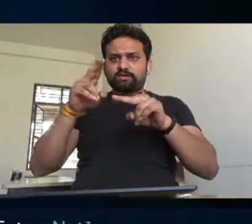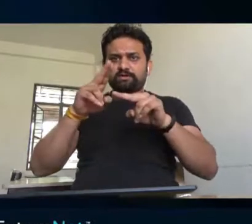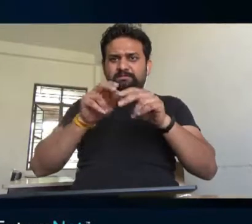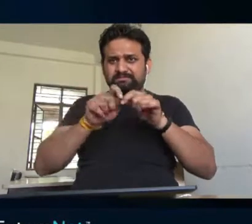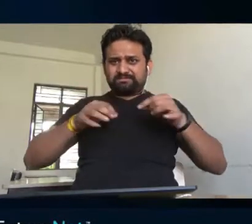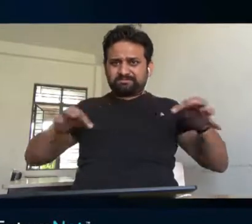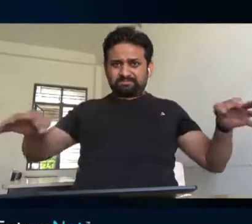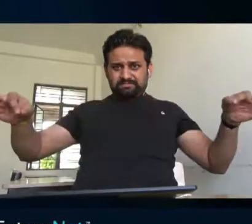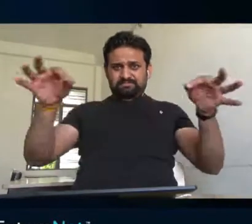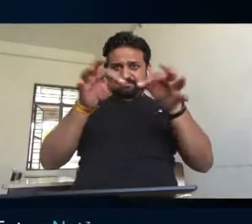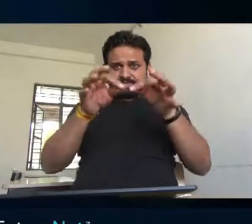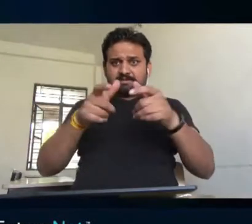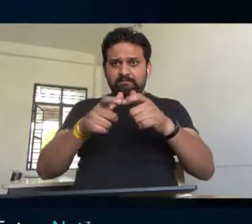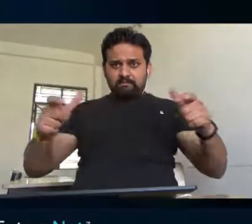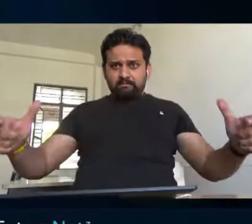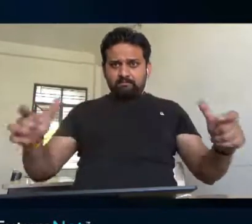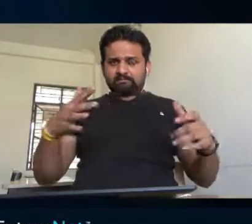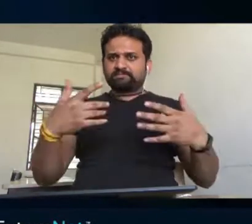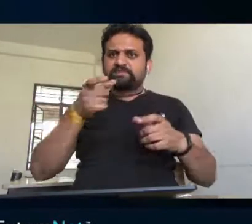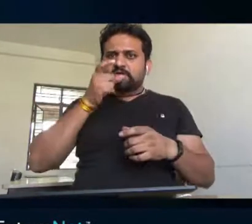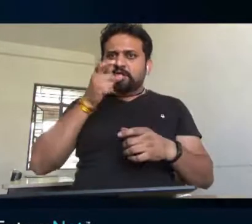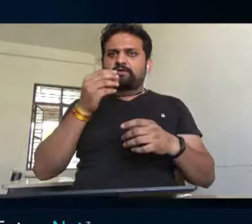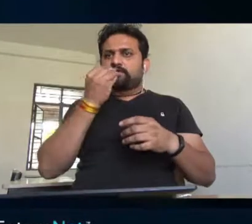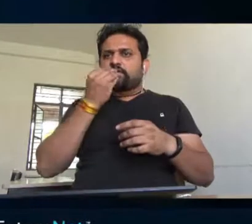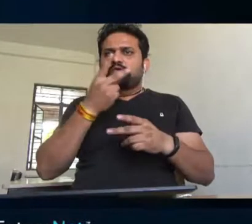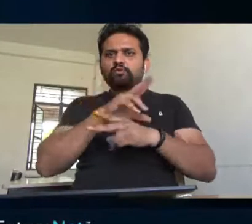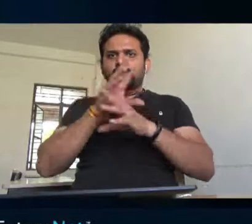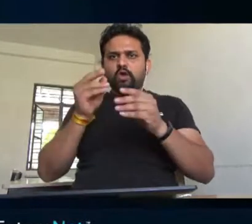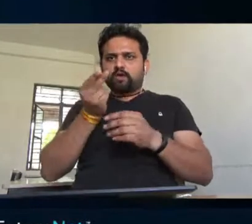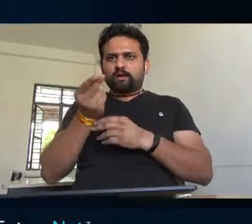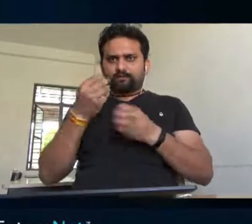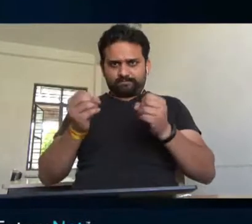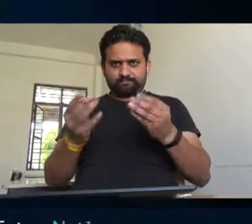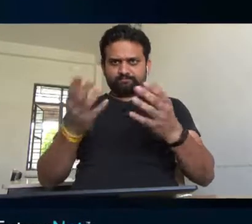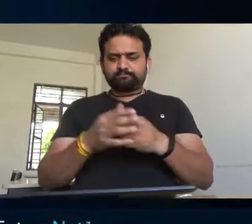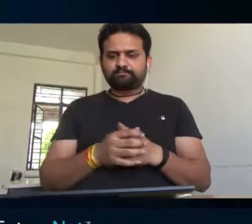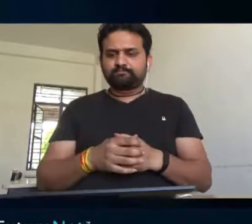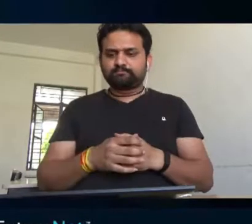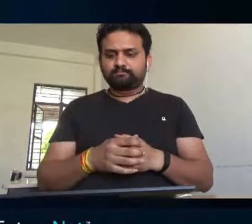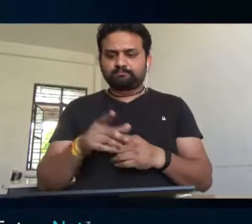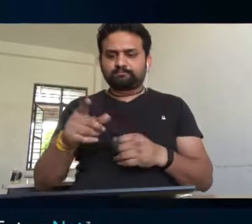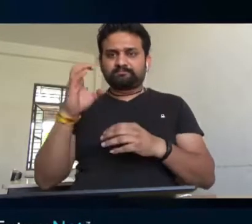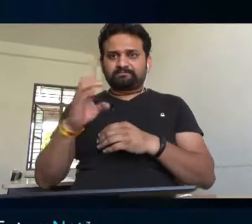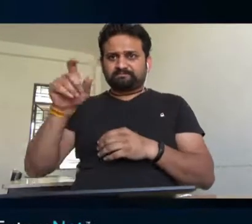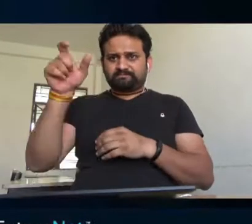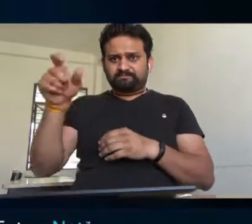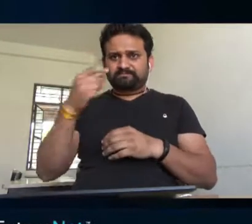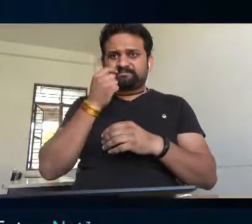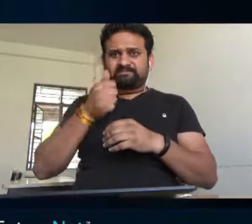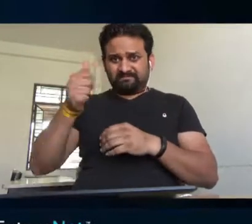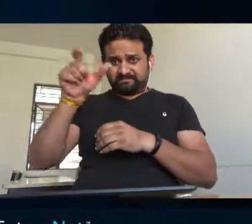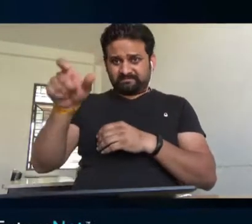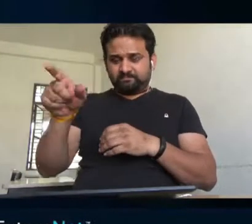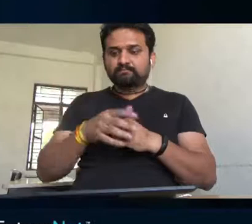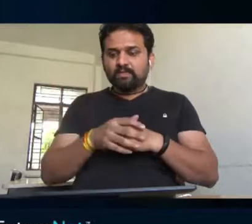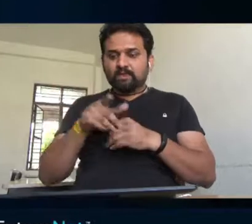and the next one is in Warsaw, and Warsaw is the capital of Poland, and there we will have this almost 1,000 square